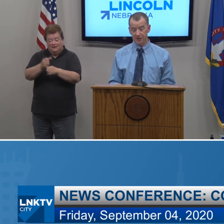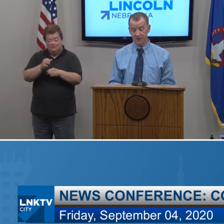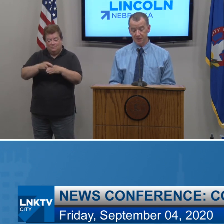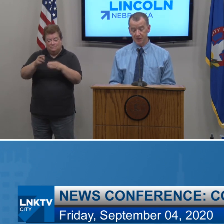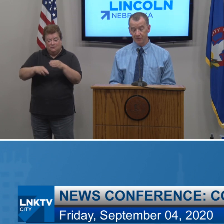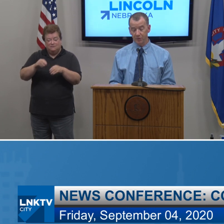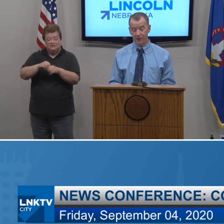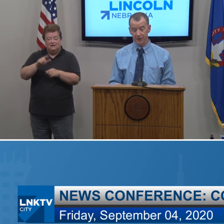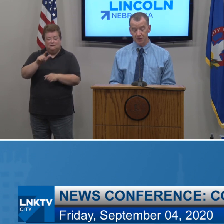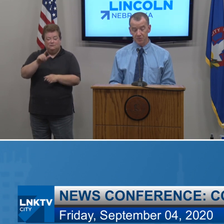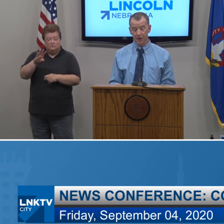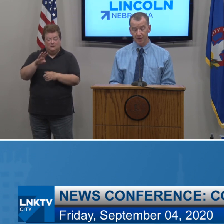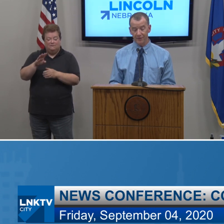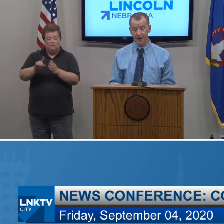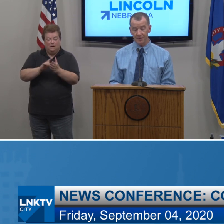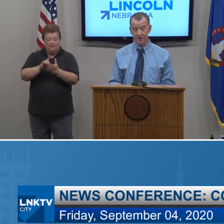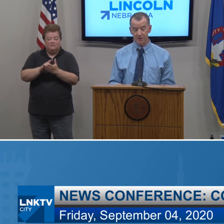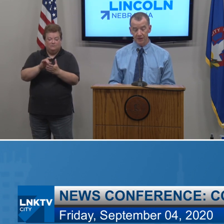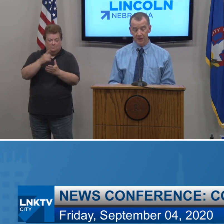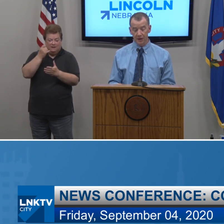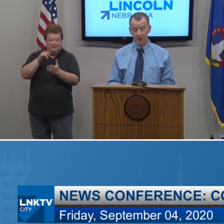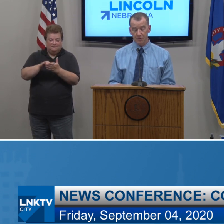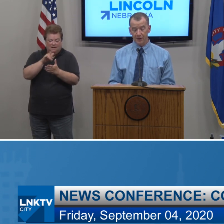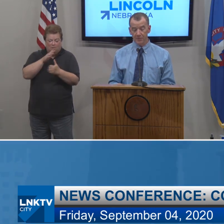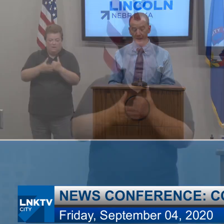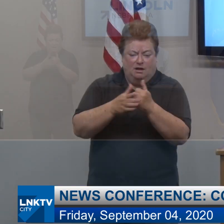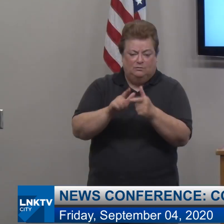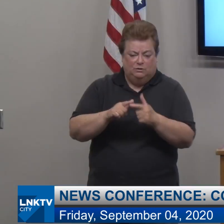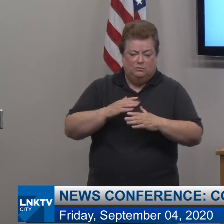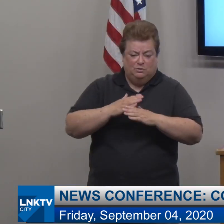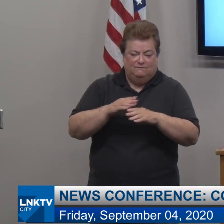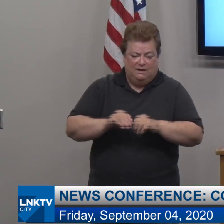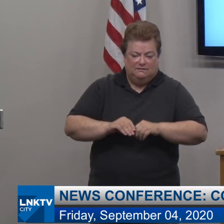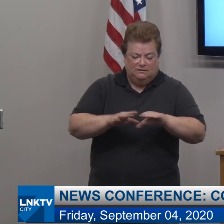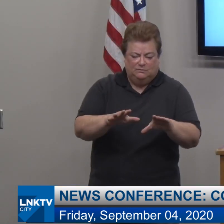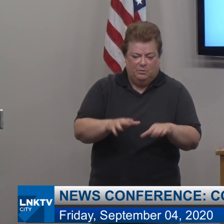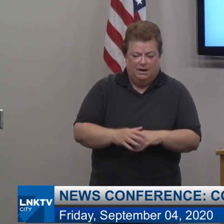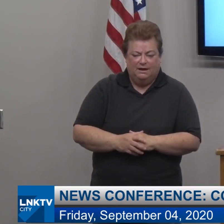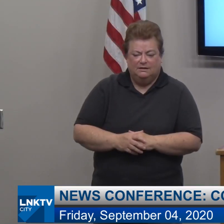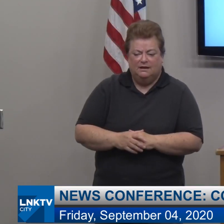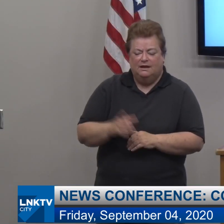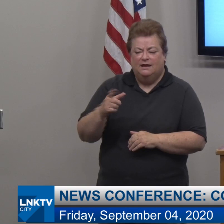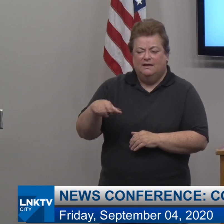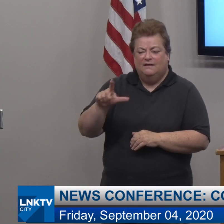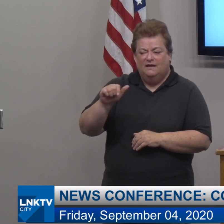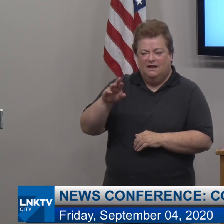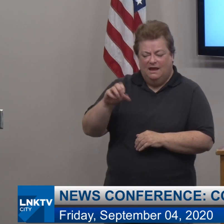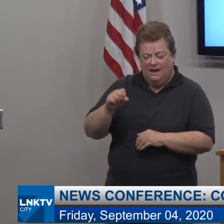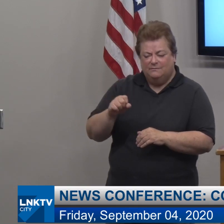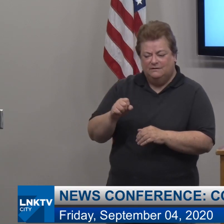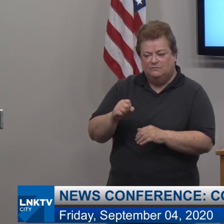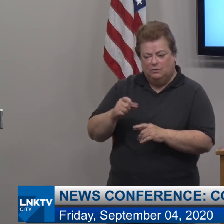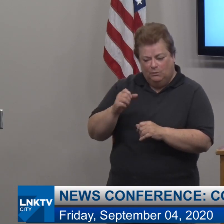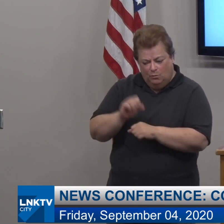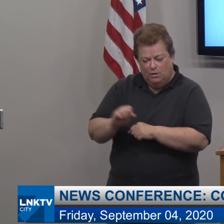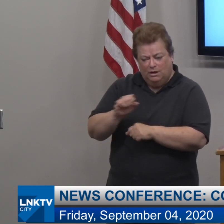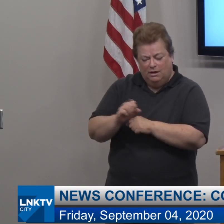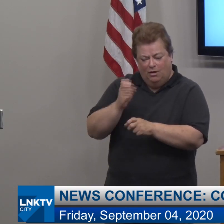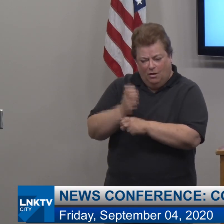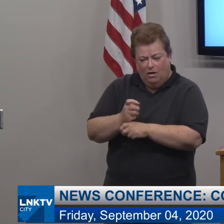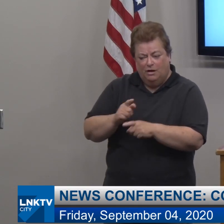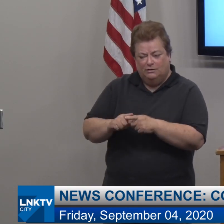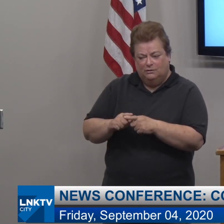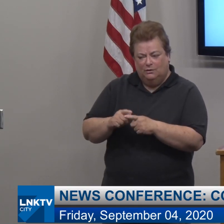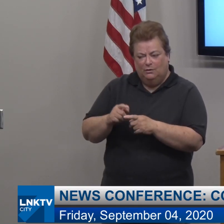the chances of preventing spread of the virus. Throughout the pandemic, labs have struggled to reach this turnaround target.